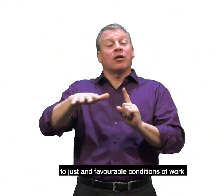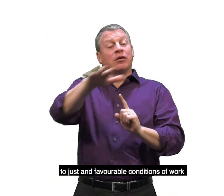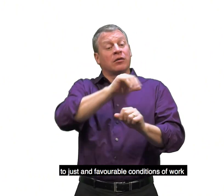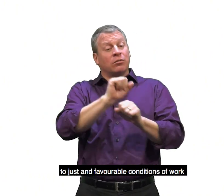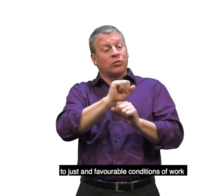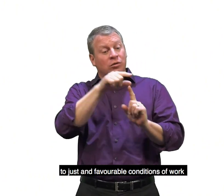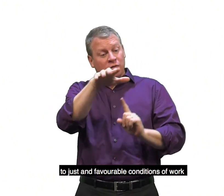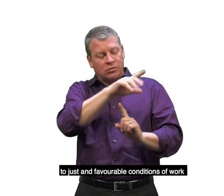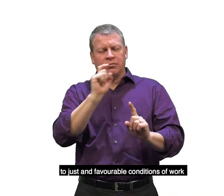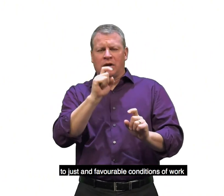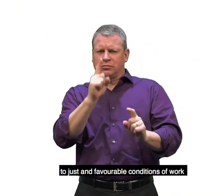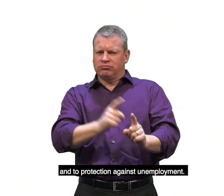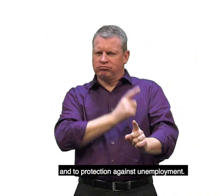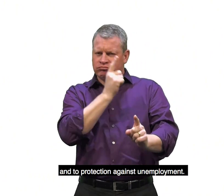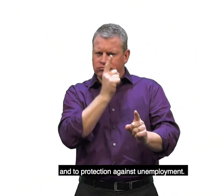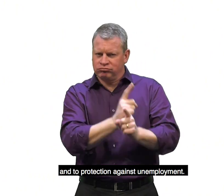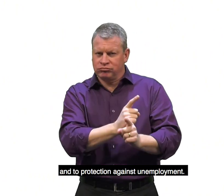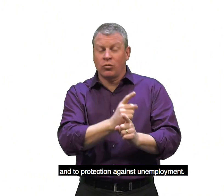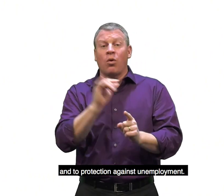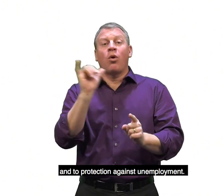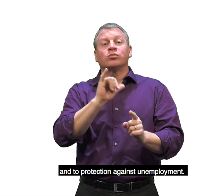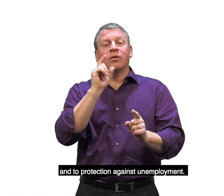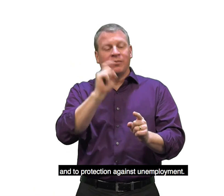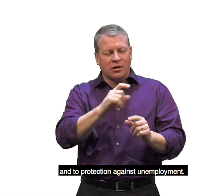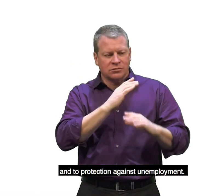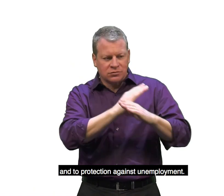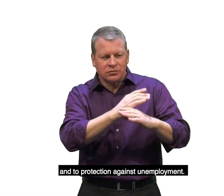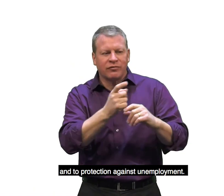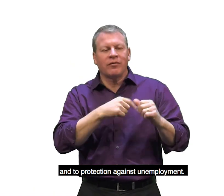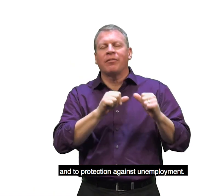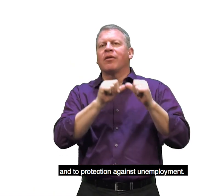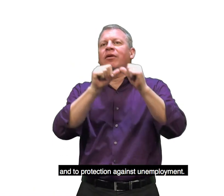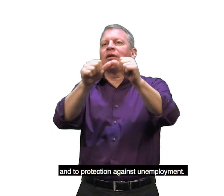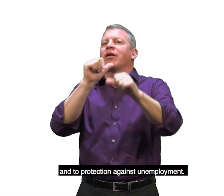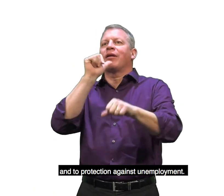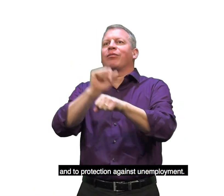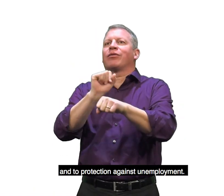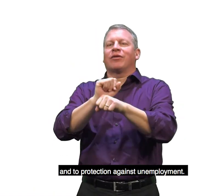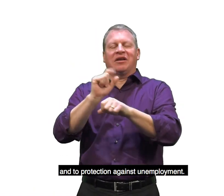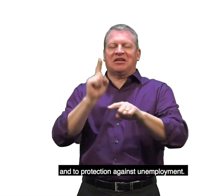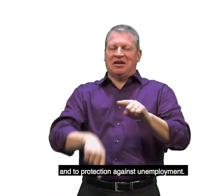favorable conditions of work, and to protection against unemployment.